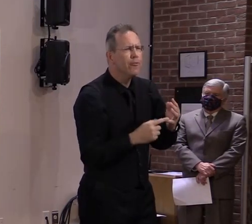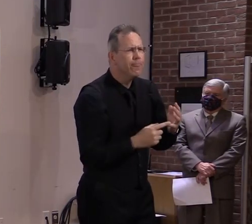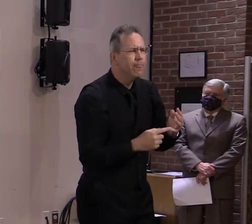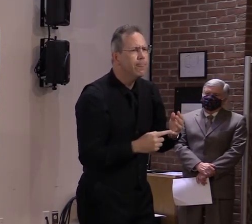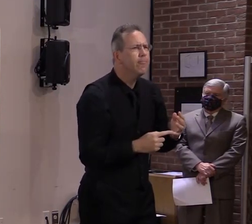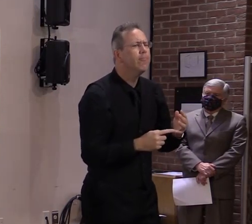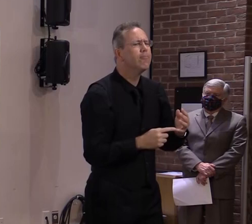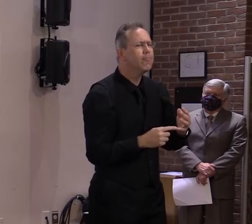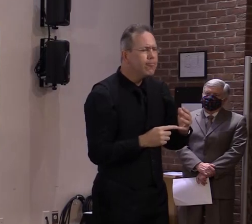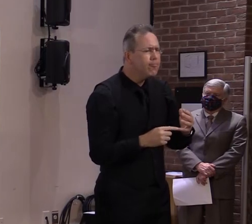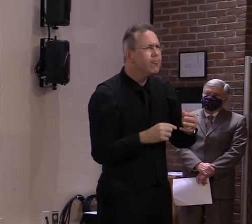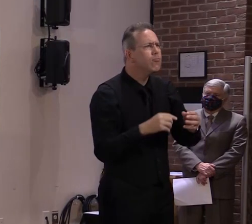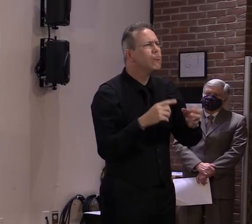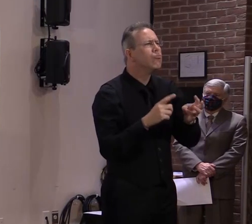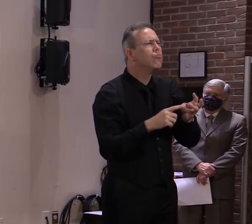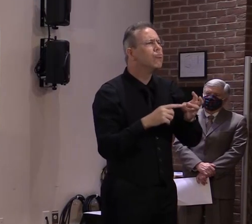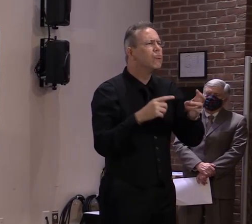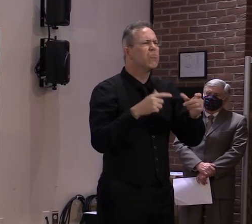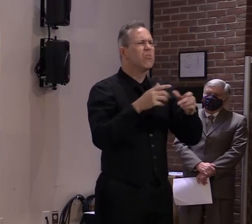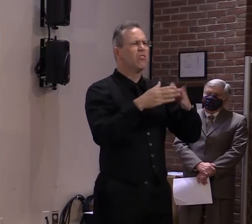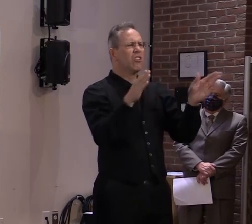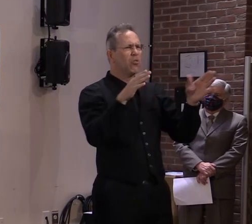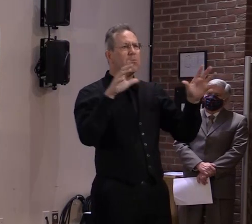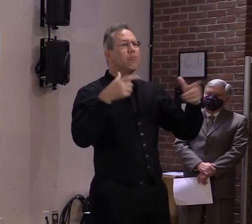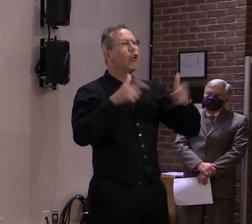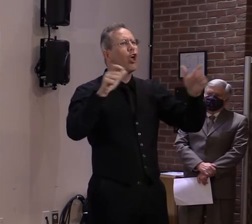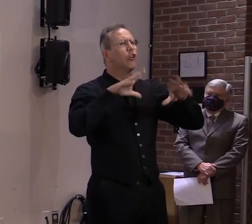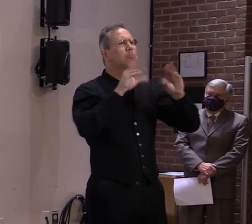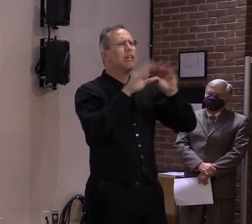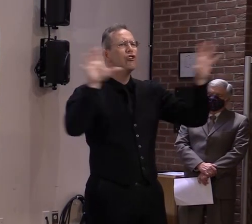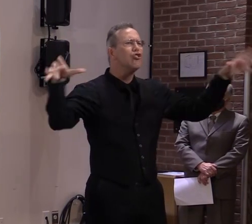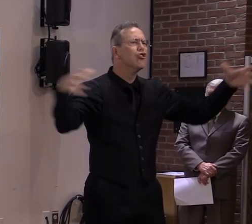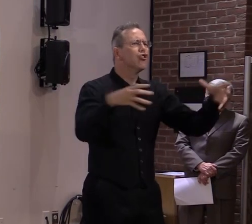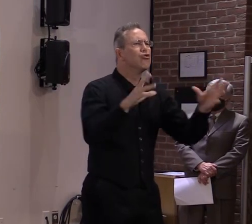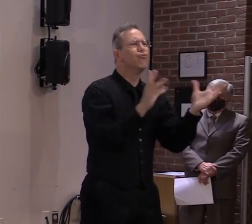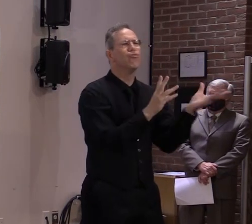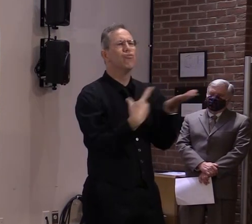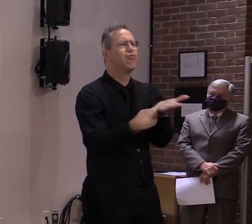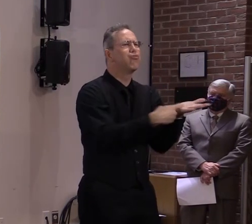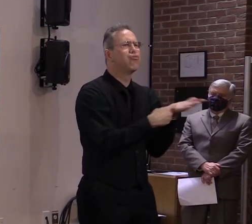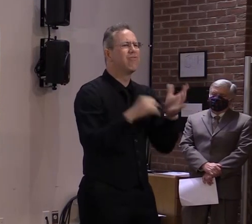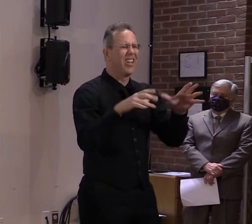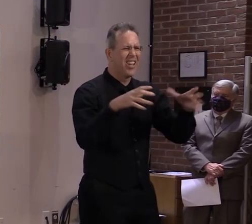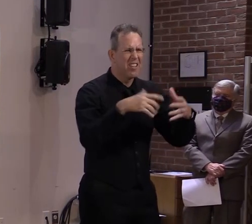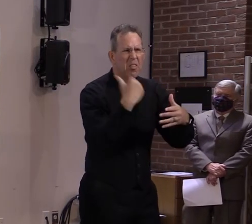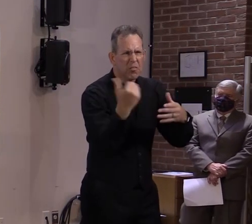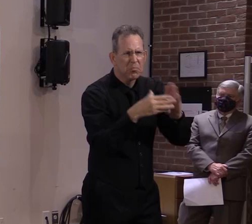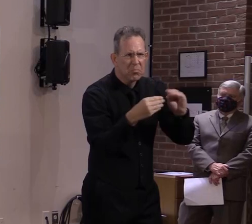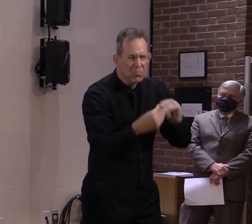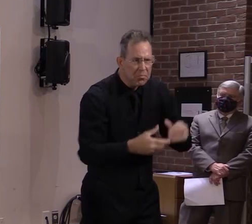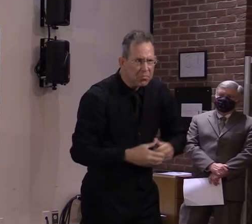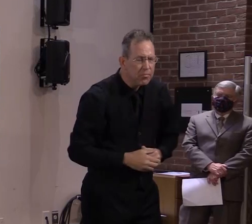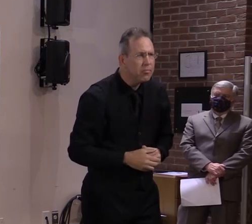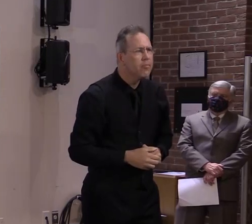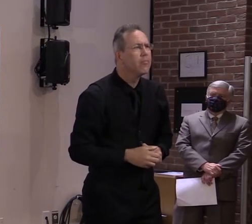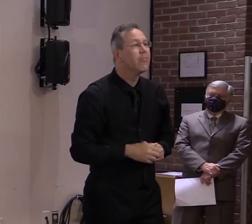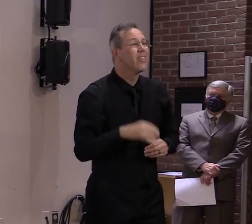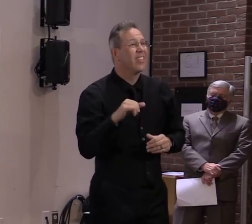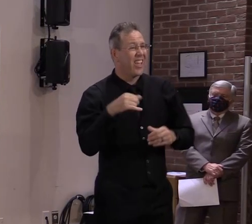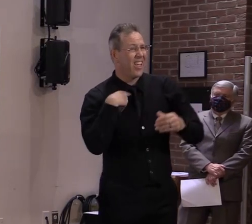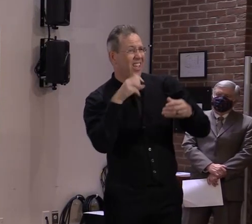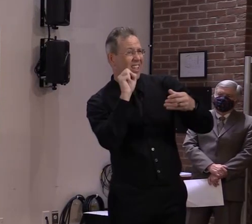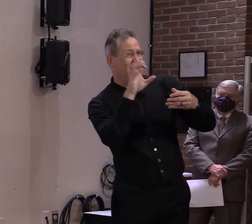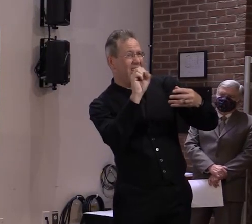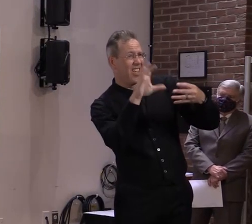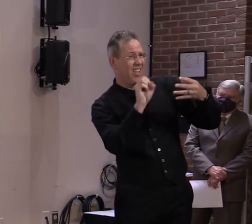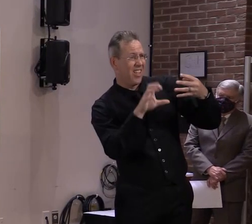us away from specified capacity limits and some of the other nuanced guidance that has been present over the last year, the distancing requirement